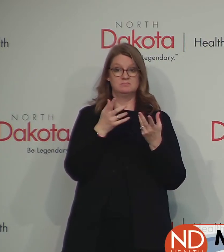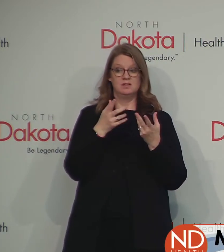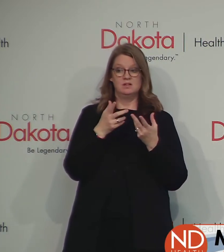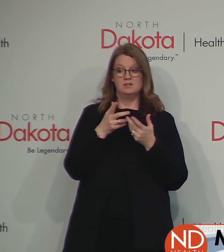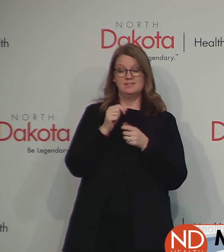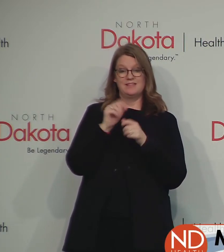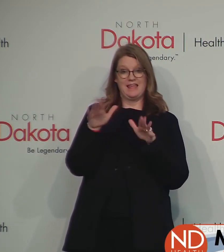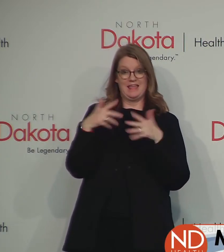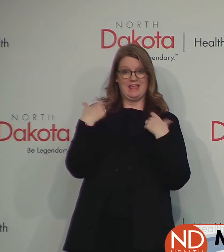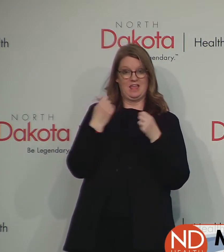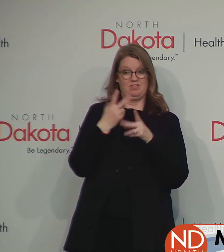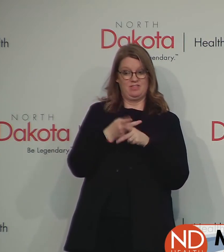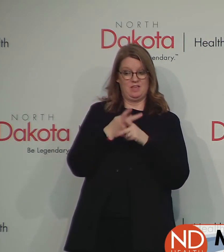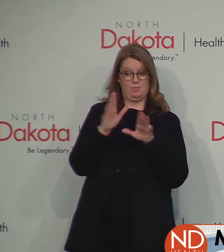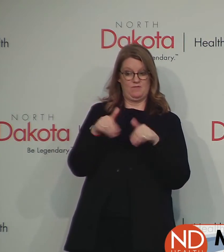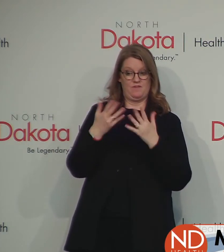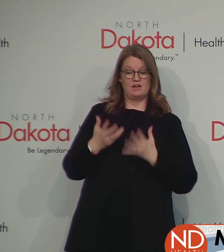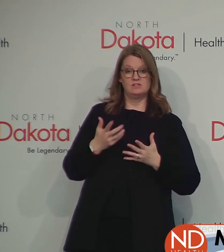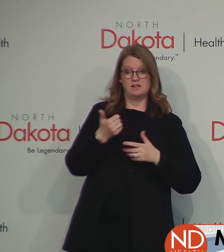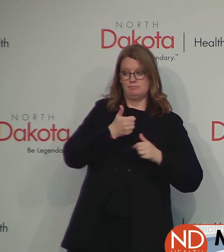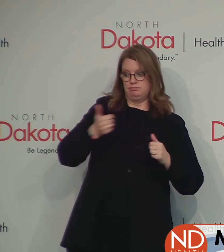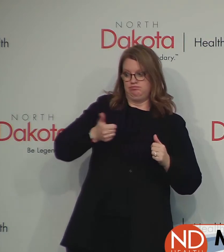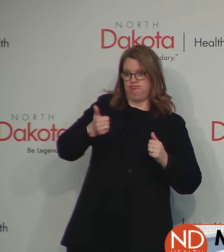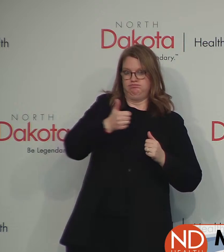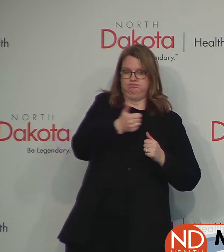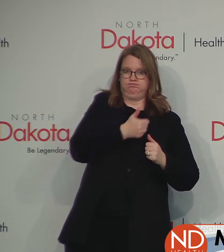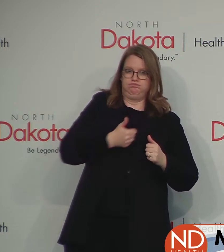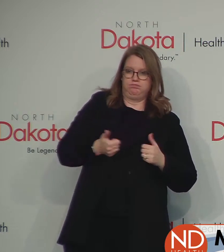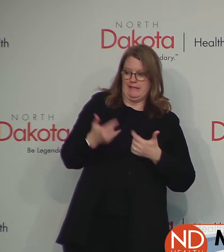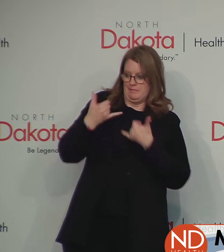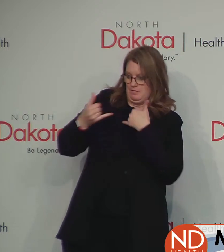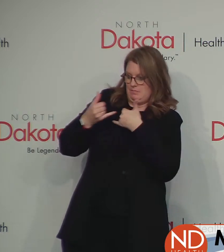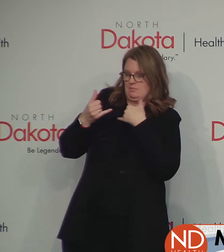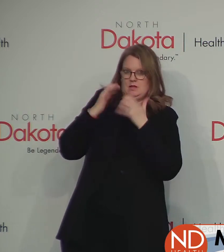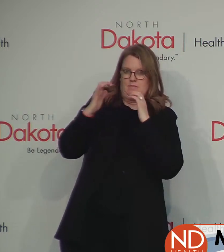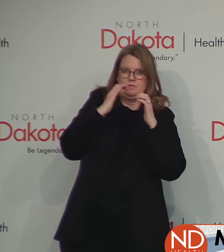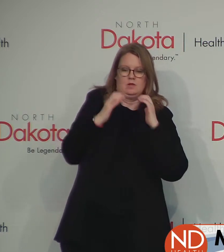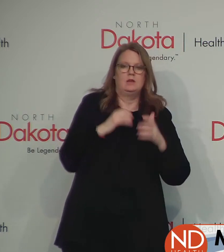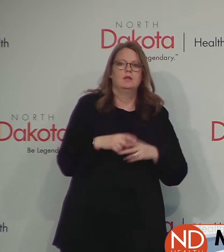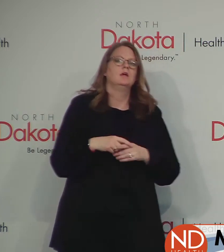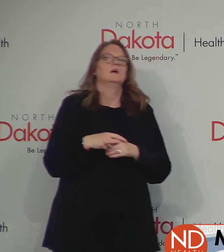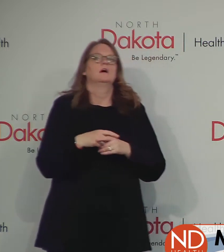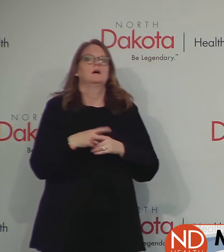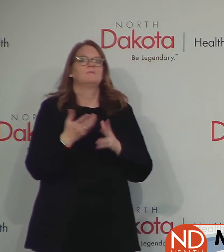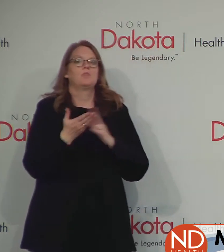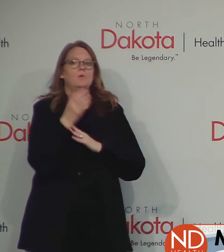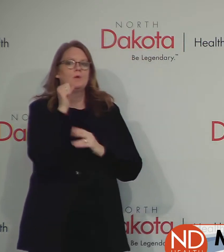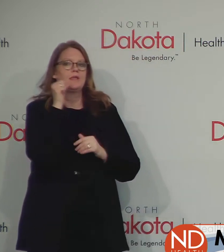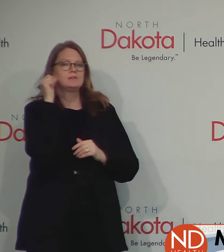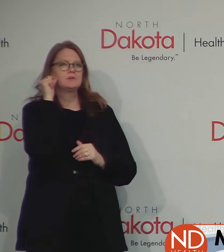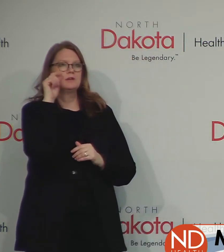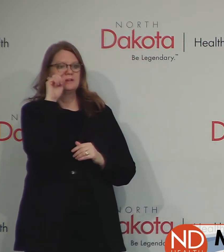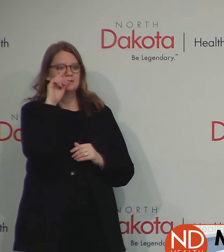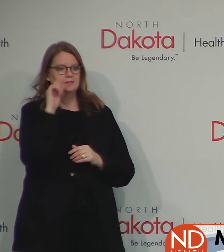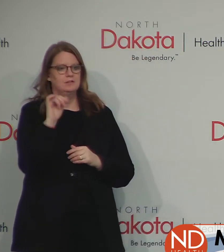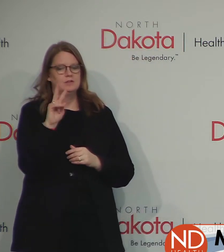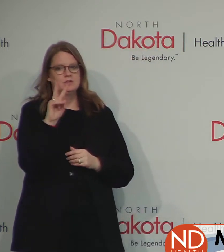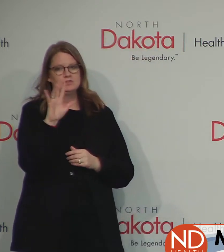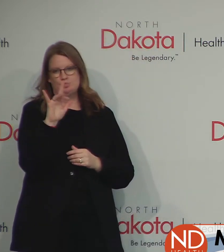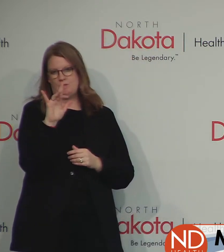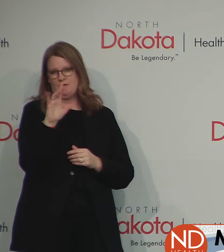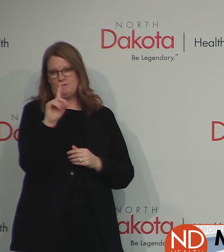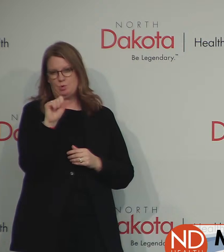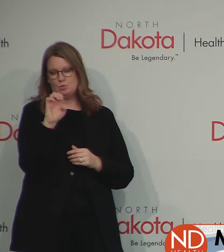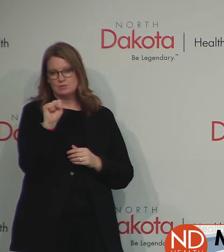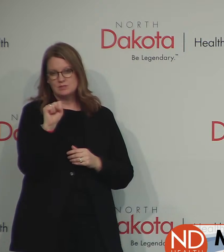each other in local areas, so that's been working really well. Through yesterday, we had 25